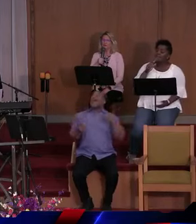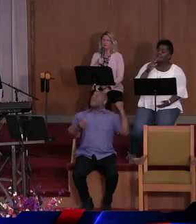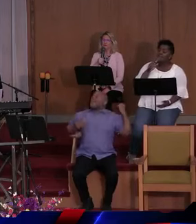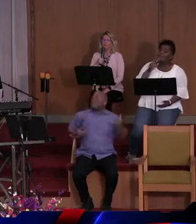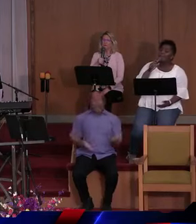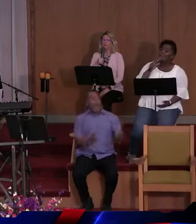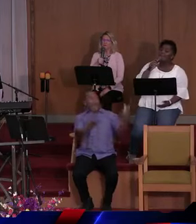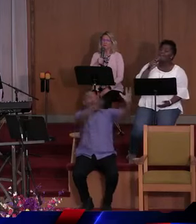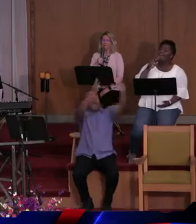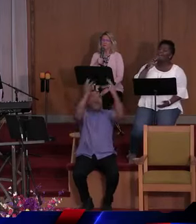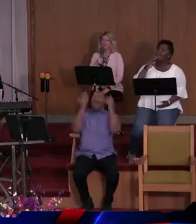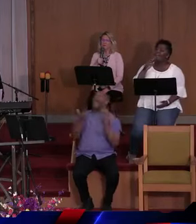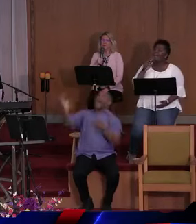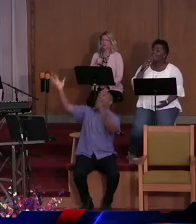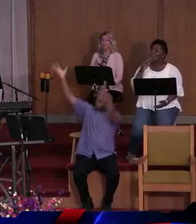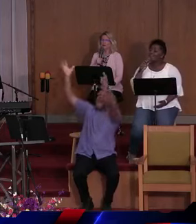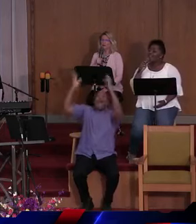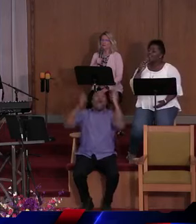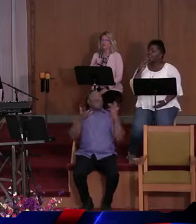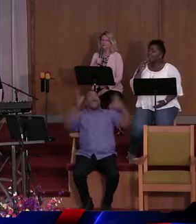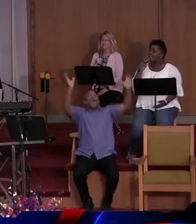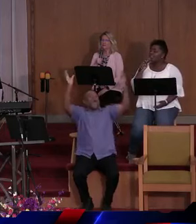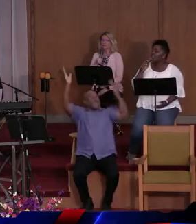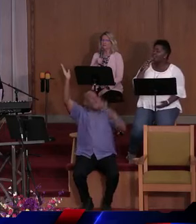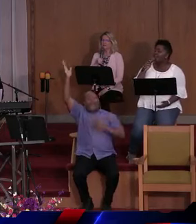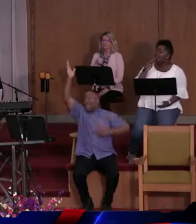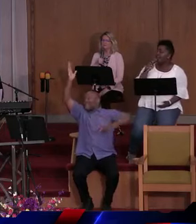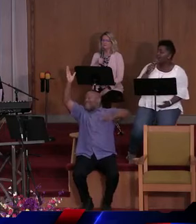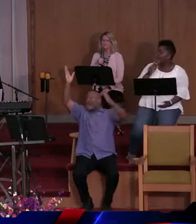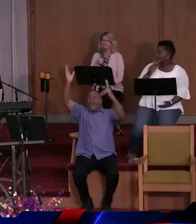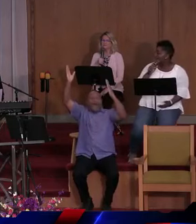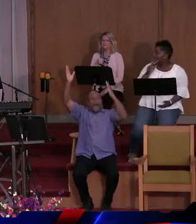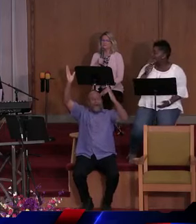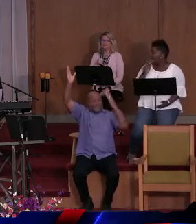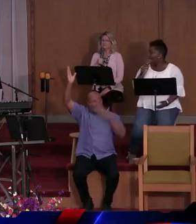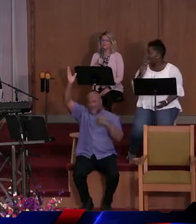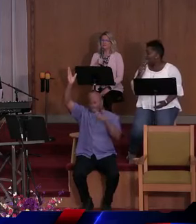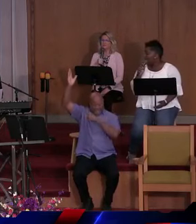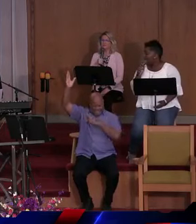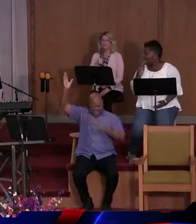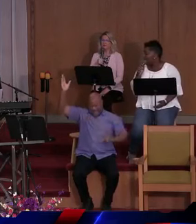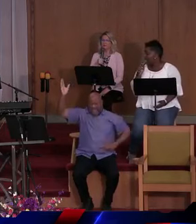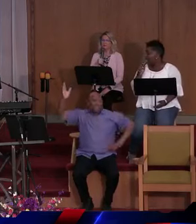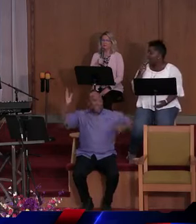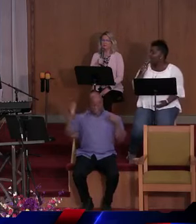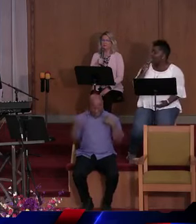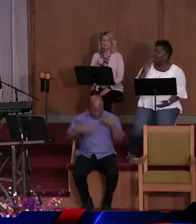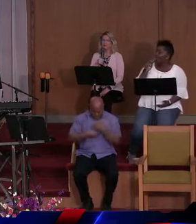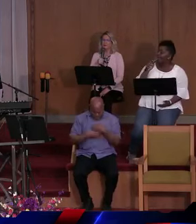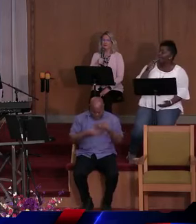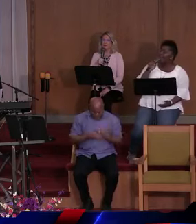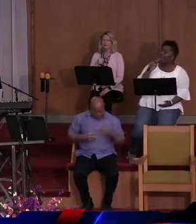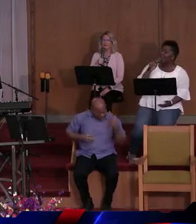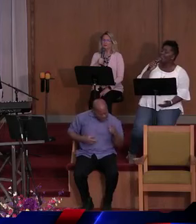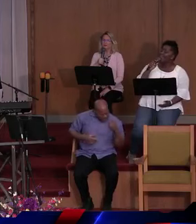Lord, my God, my King. I'm created to exalt you, O Lord.